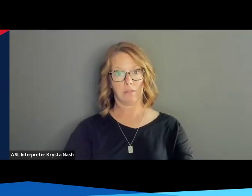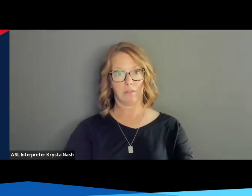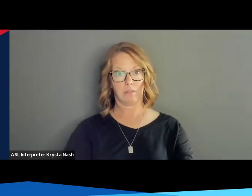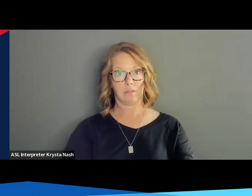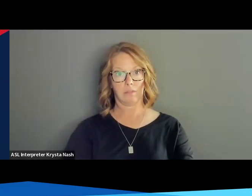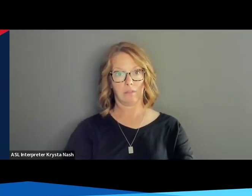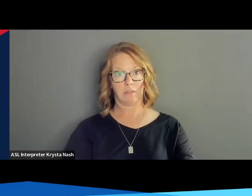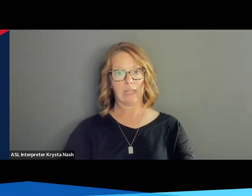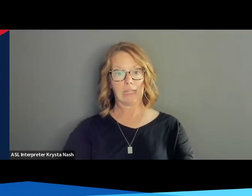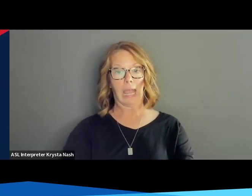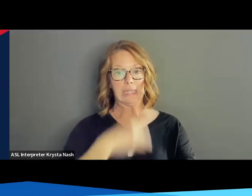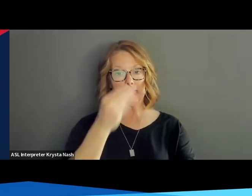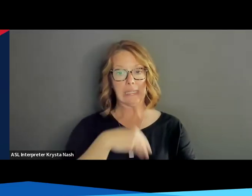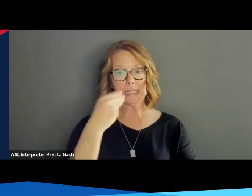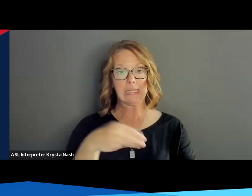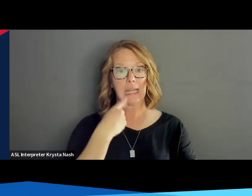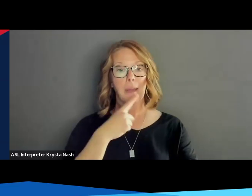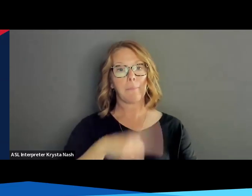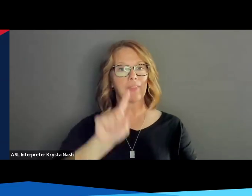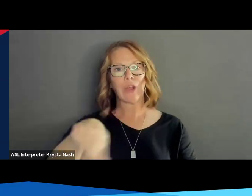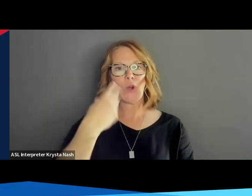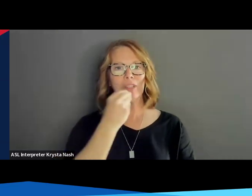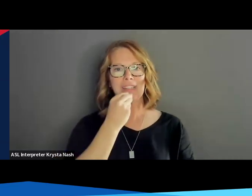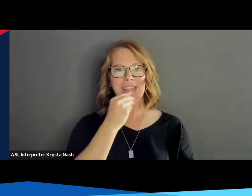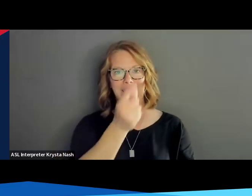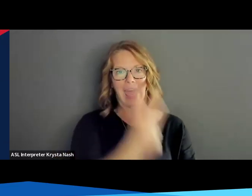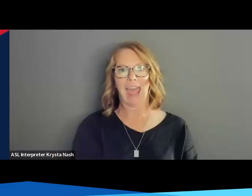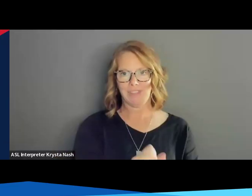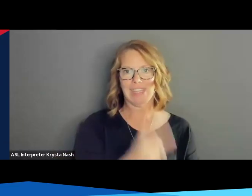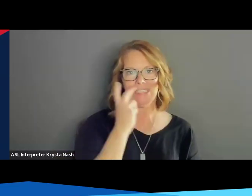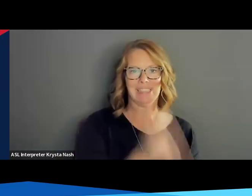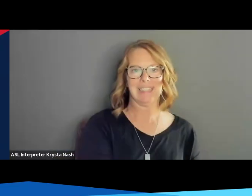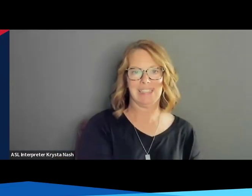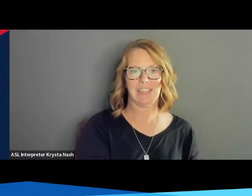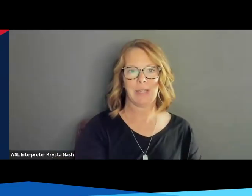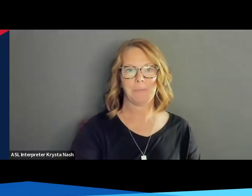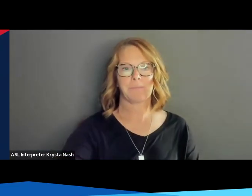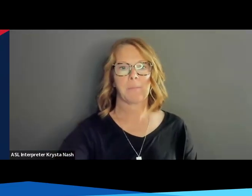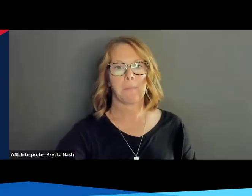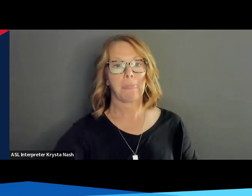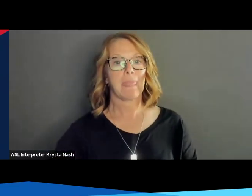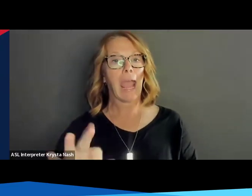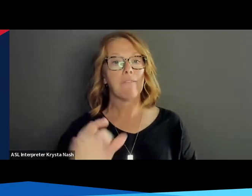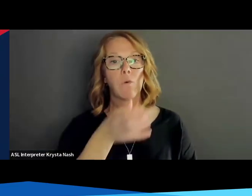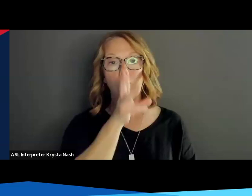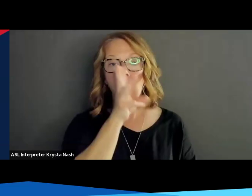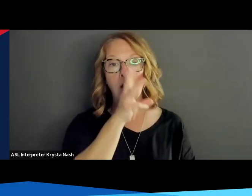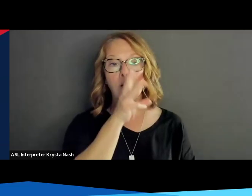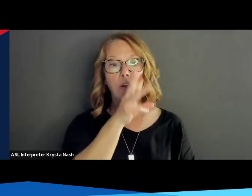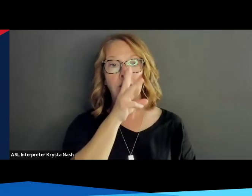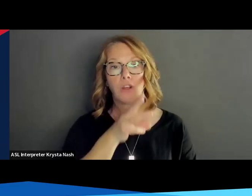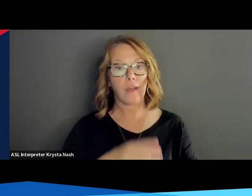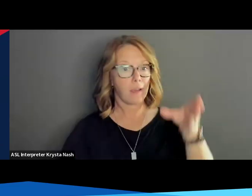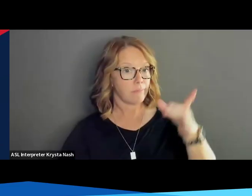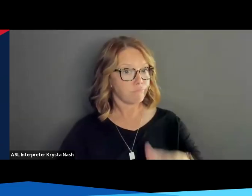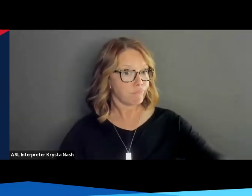be able to eat their food, but they'll only eat on the half of the plate that they see. If they have a glass of water and it's on the side they don't